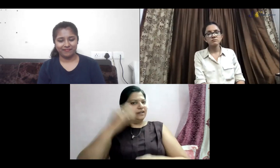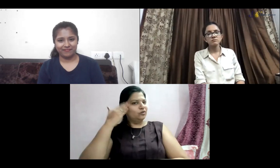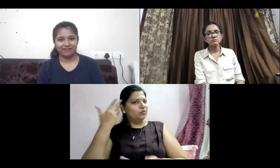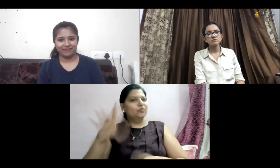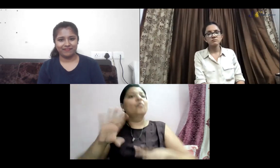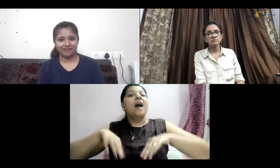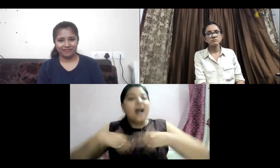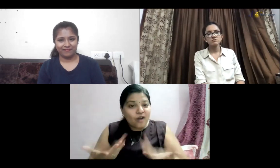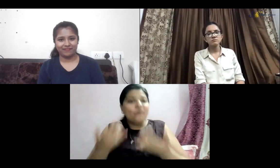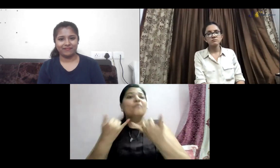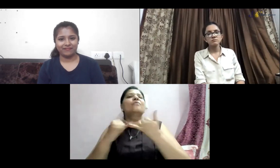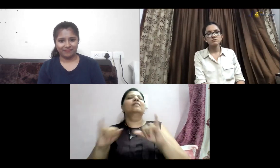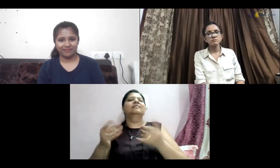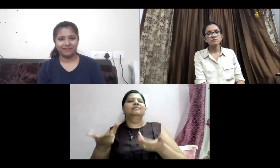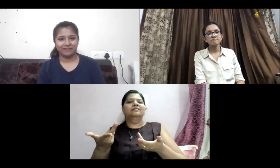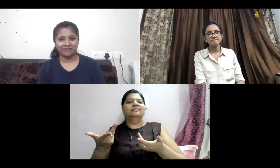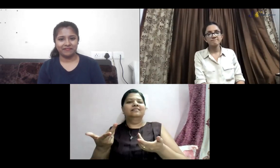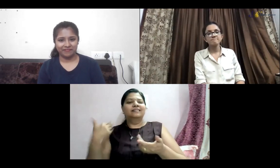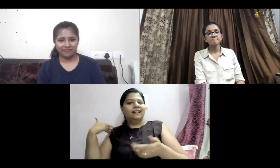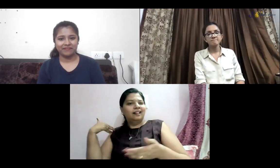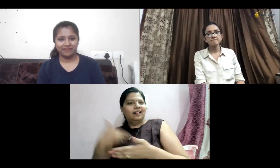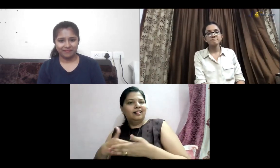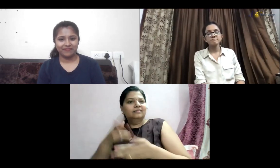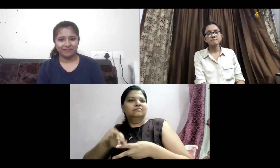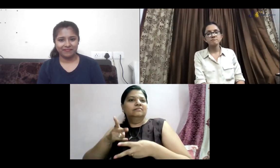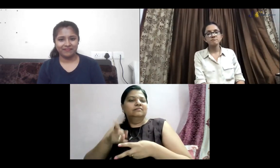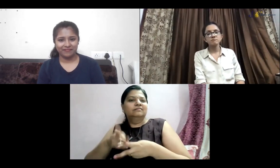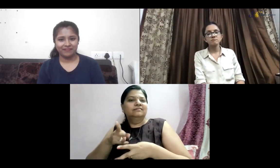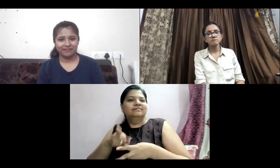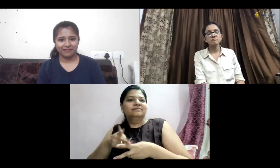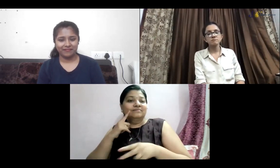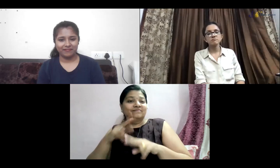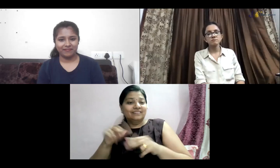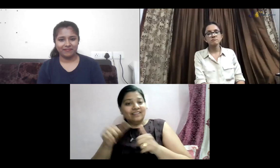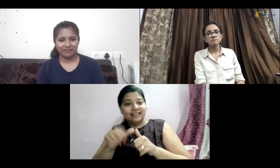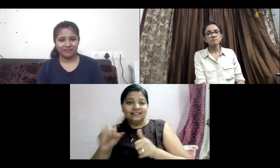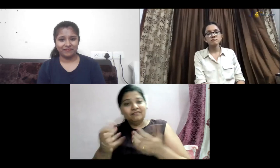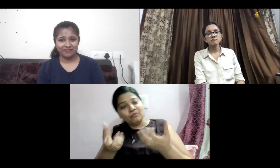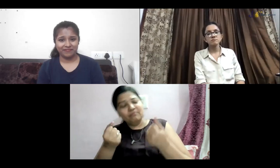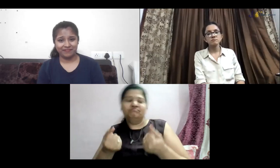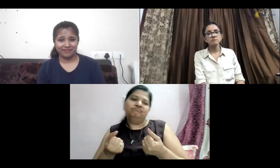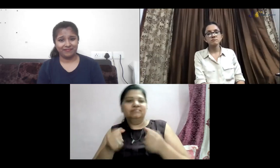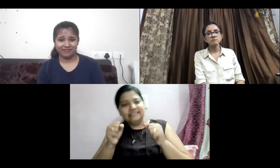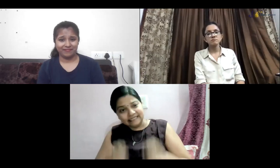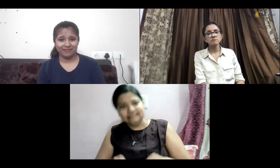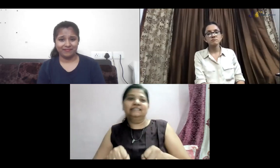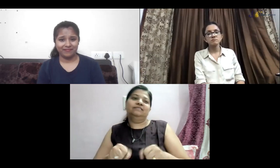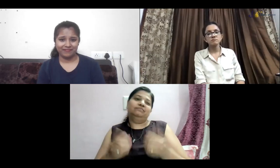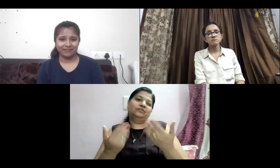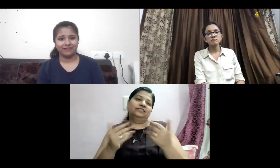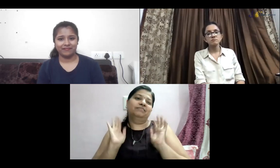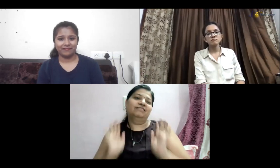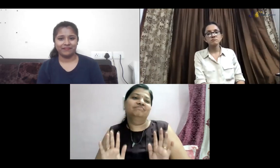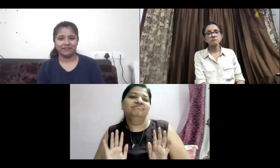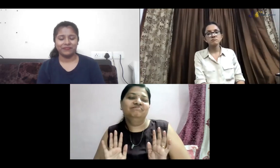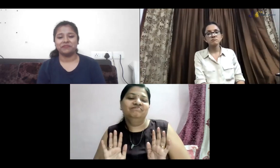if I'm missing on the accessibility and I don't know about my own rights, how would I will go further? I will still